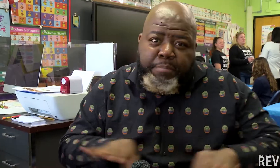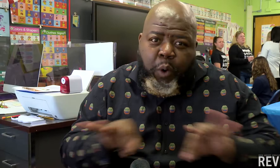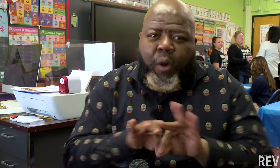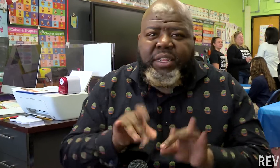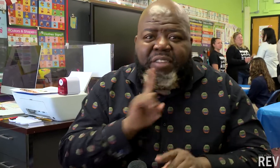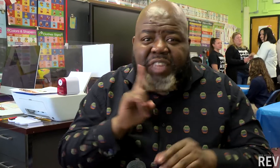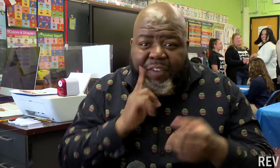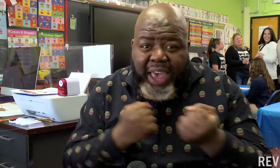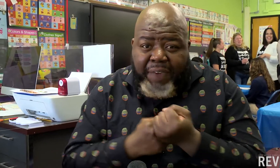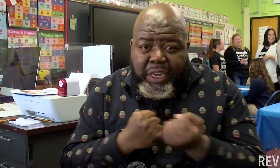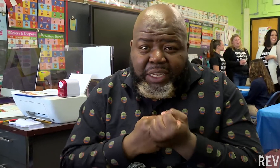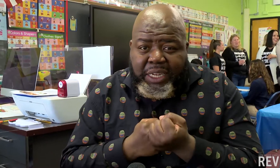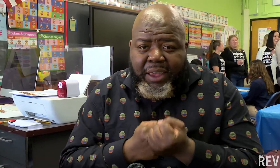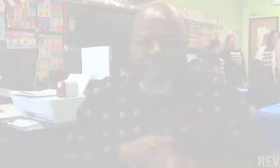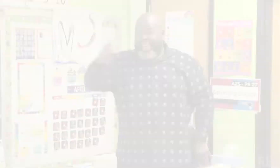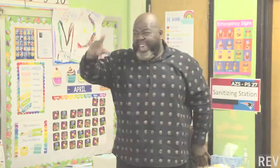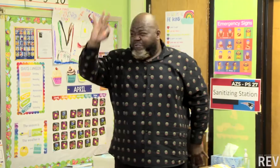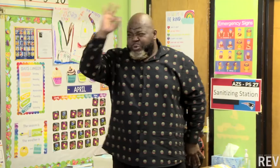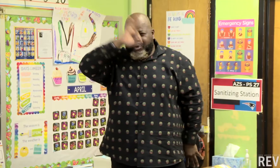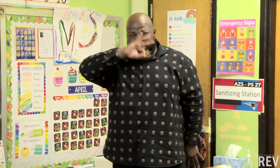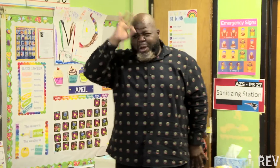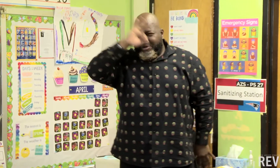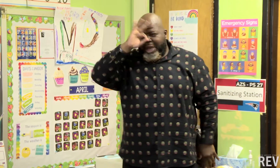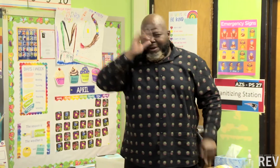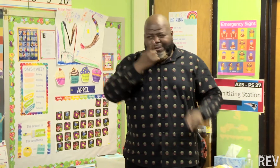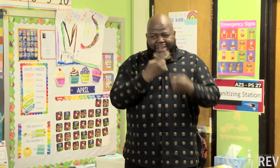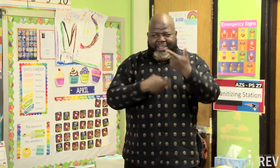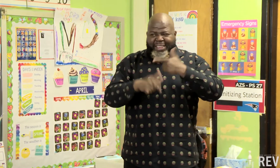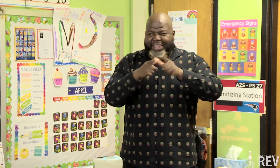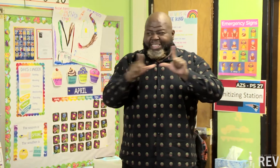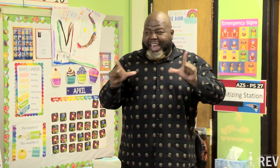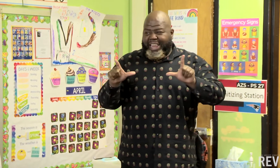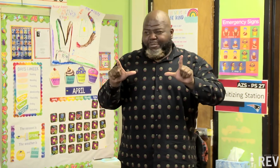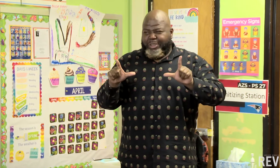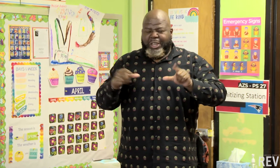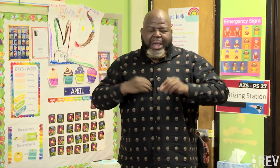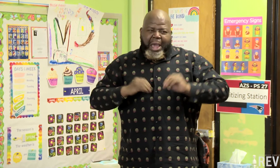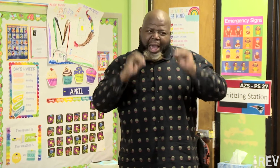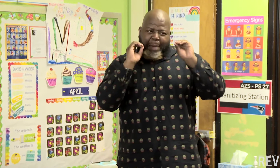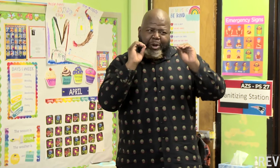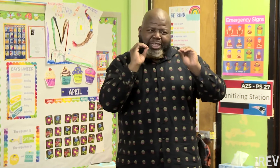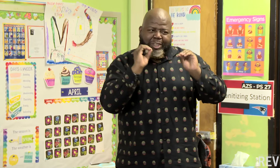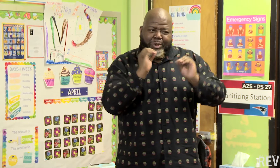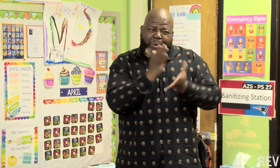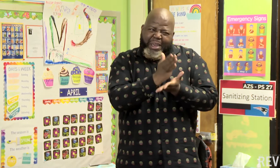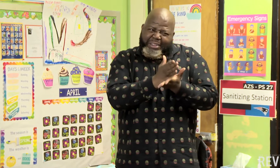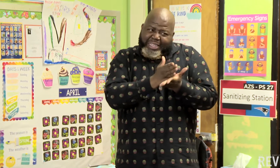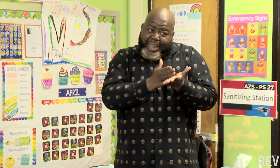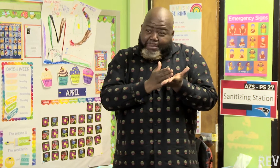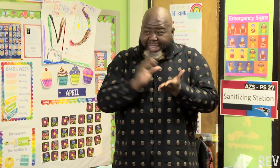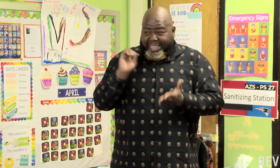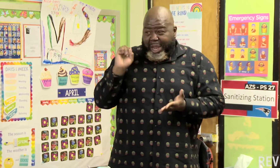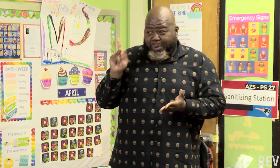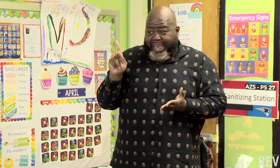the importance of deaf advocacy. If you don't know sign language, I'm going to teach you something, is that ok?